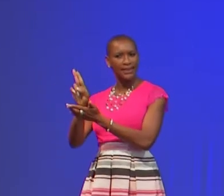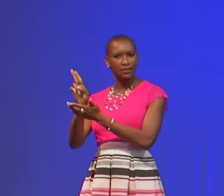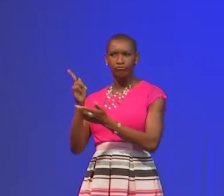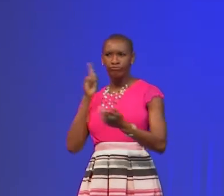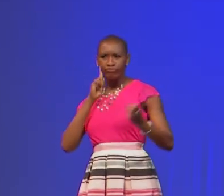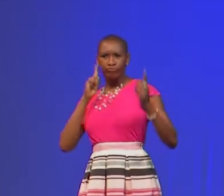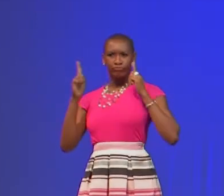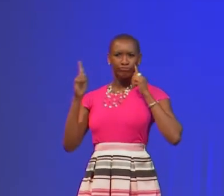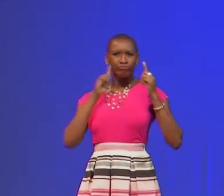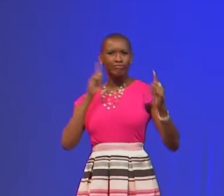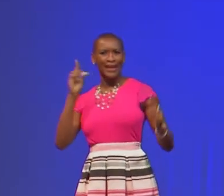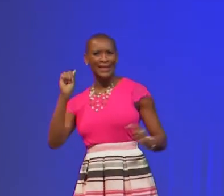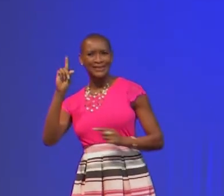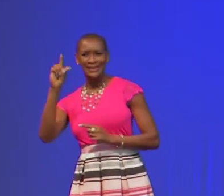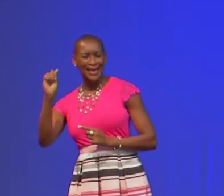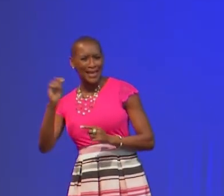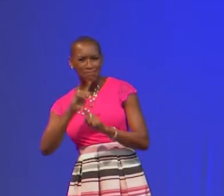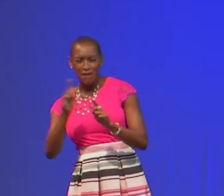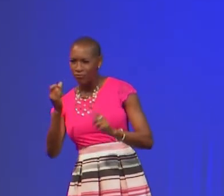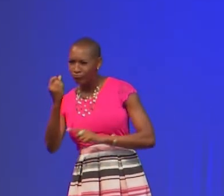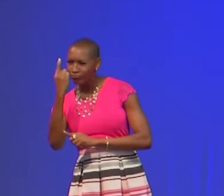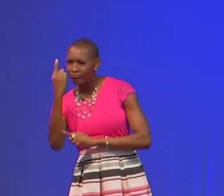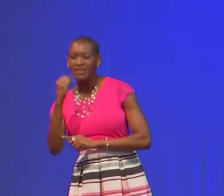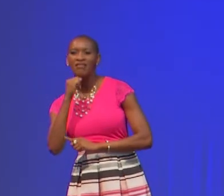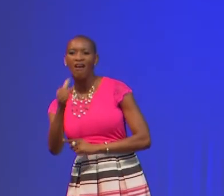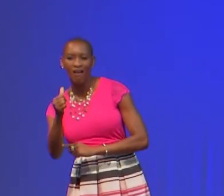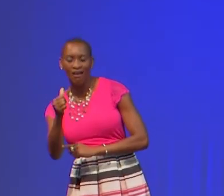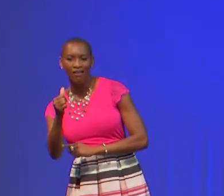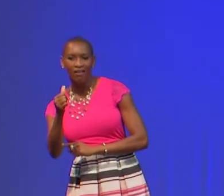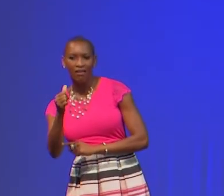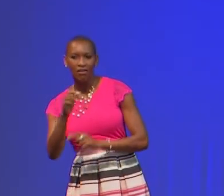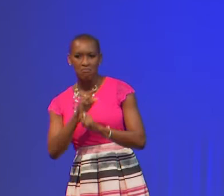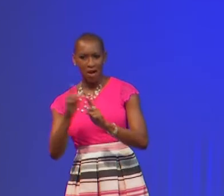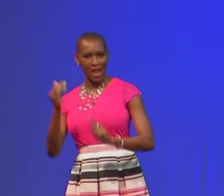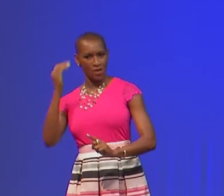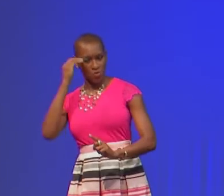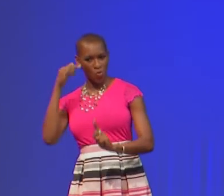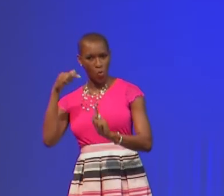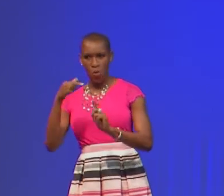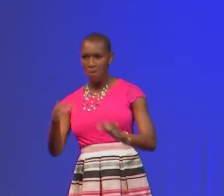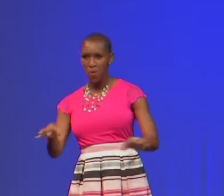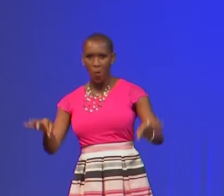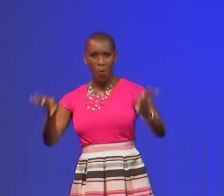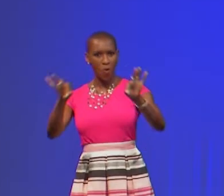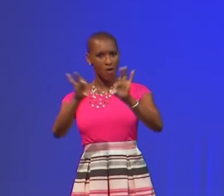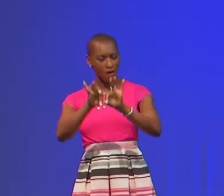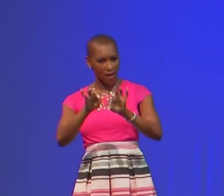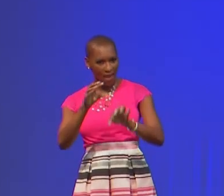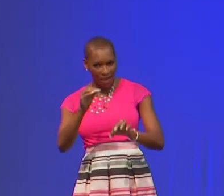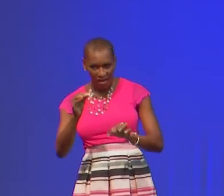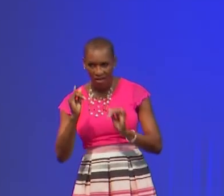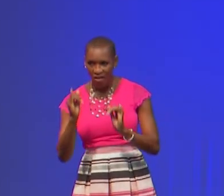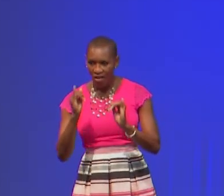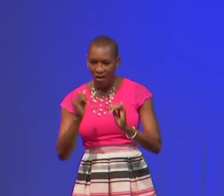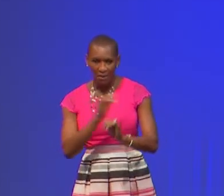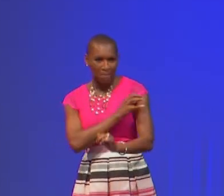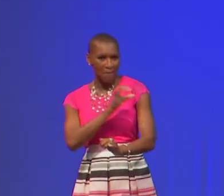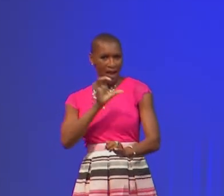school, getting ready to matriculate into Howard University. I had heard of the passage of the ADA, but I did not understand the